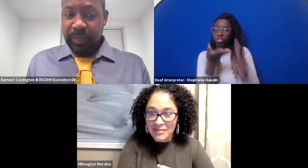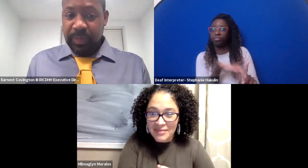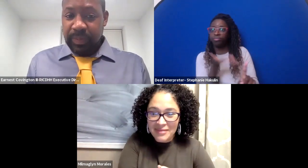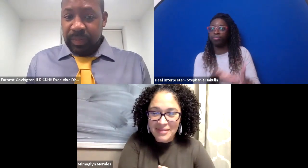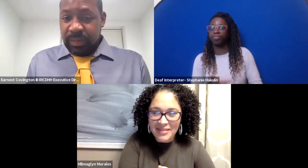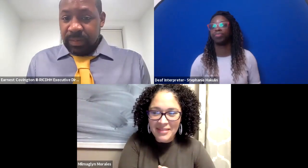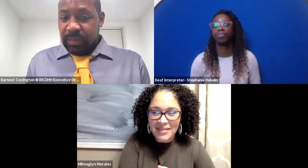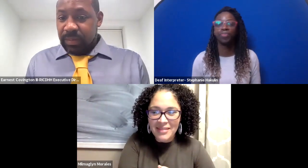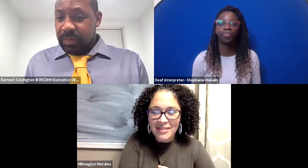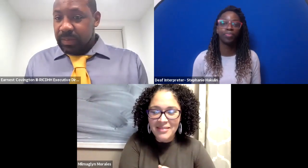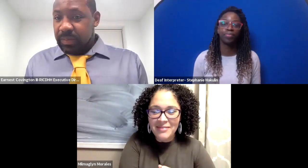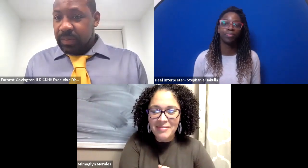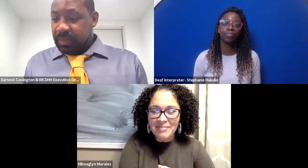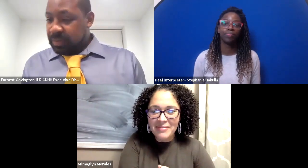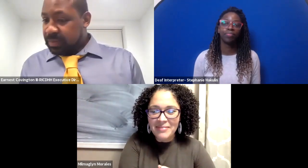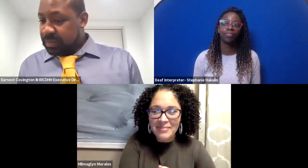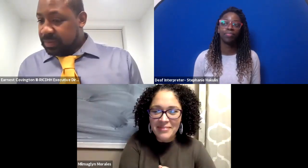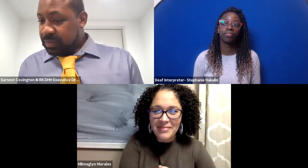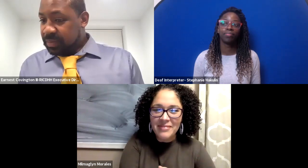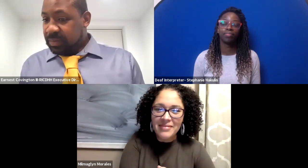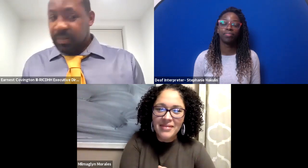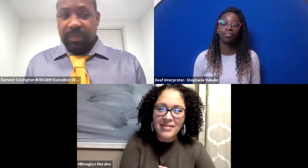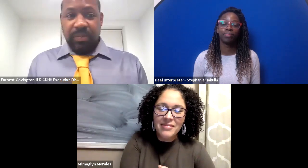questions, this is a great time to ask them.